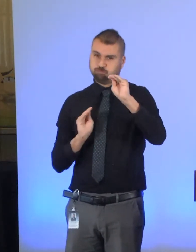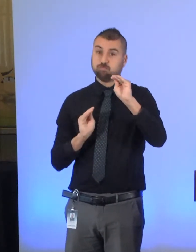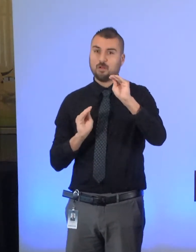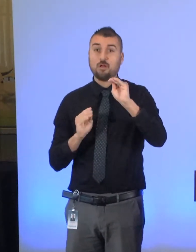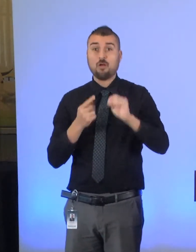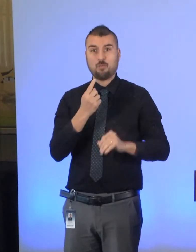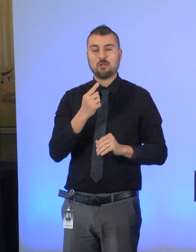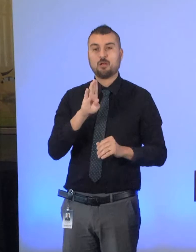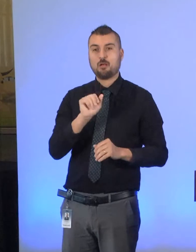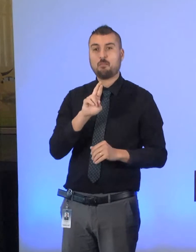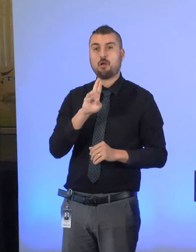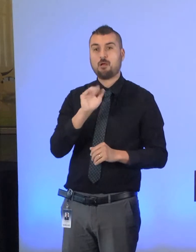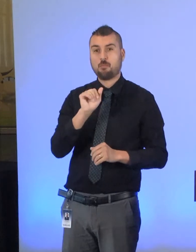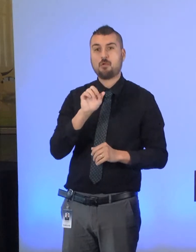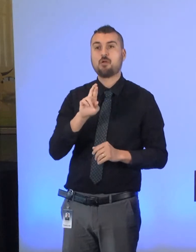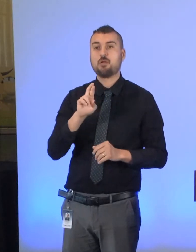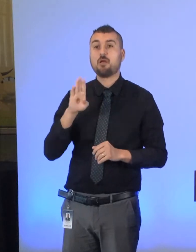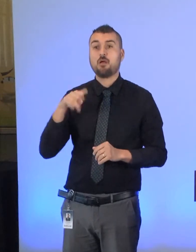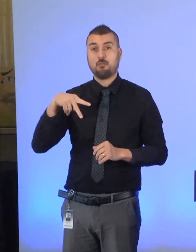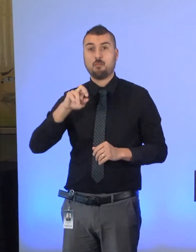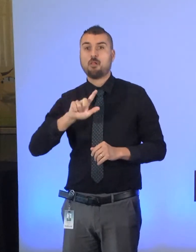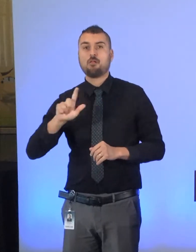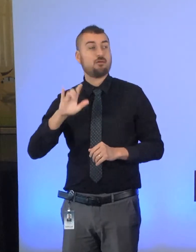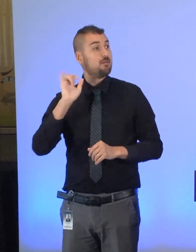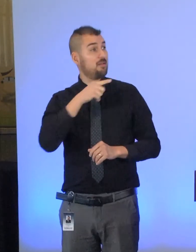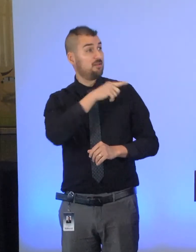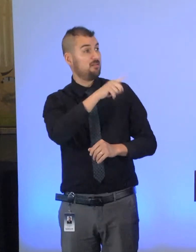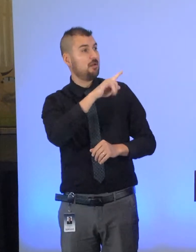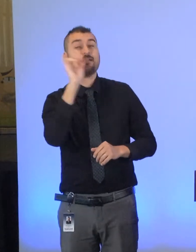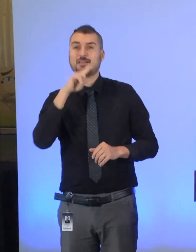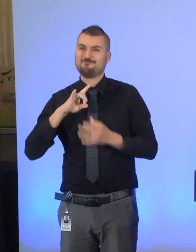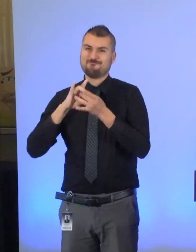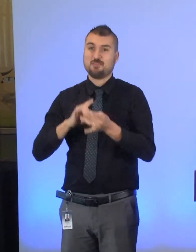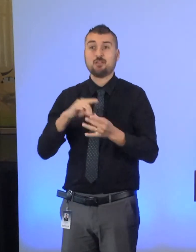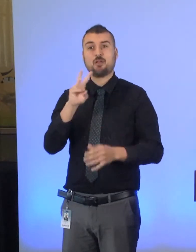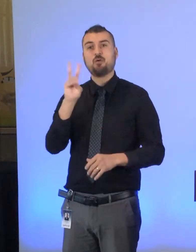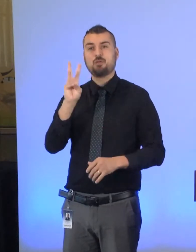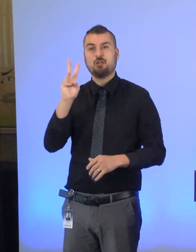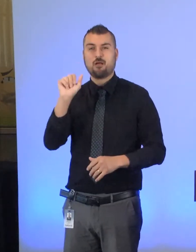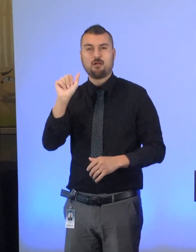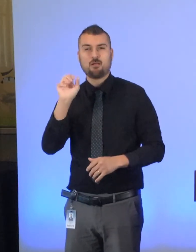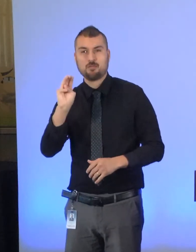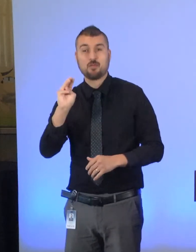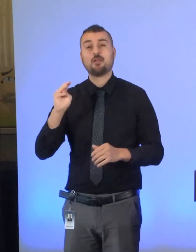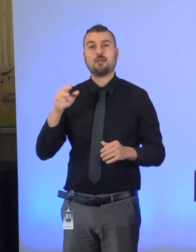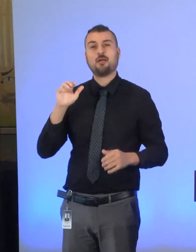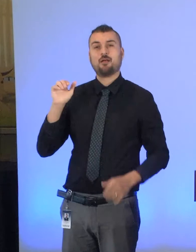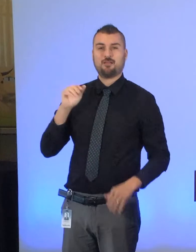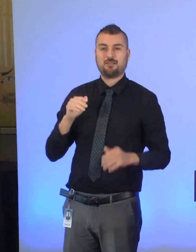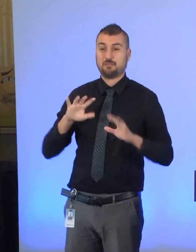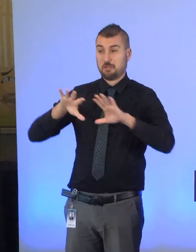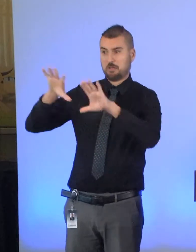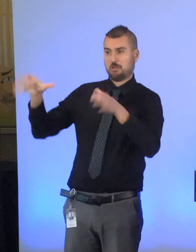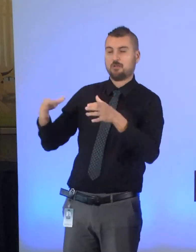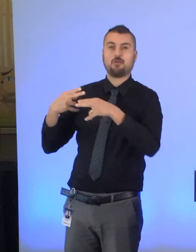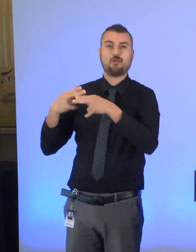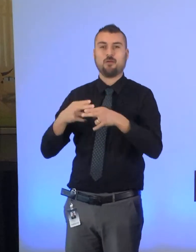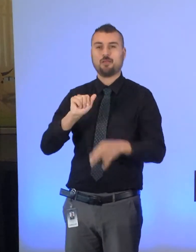barber poles, and they are specific to the Wichita Art Museum's Americana collection.